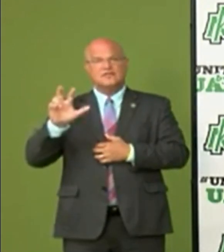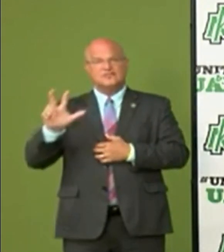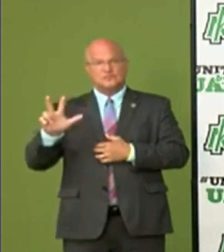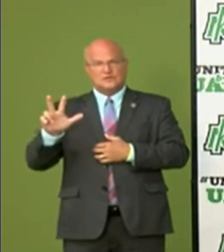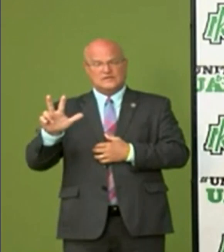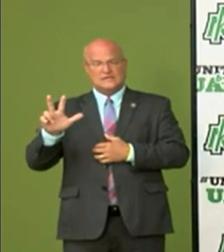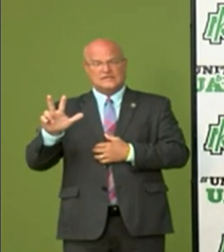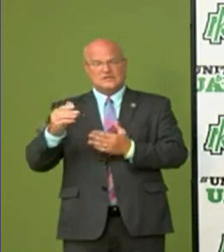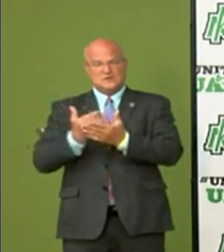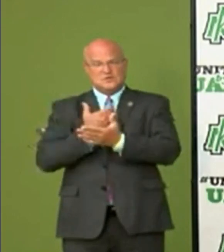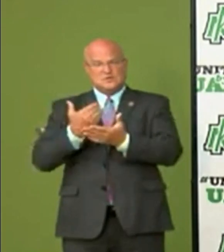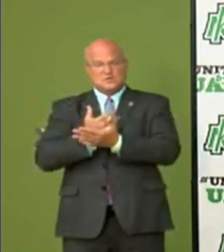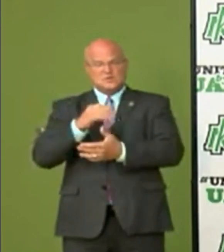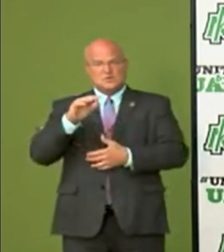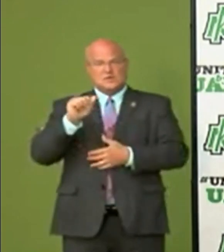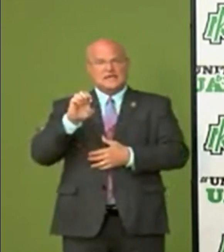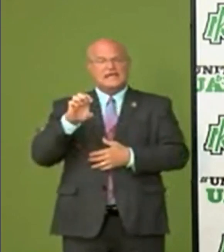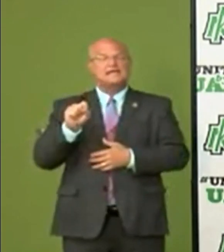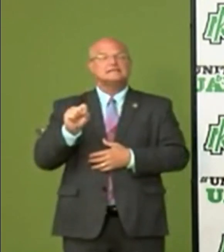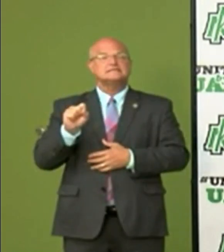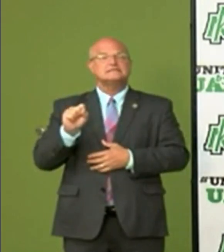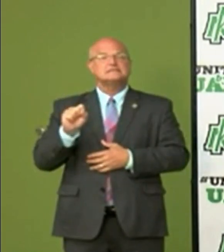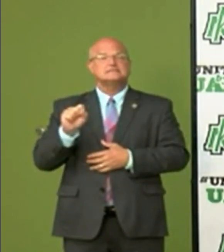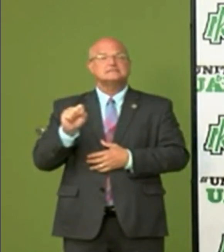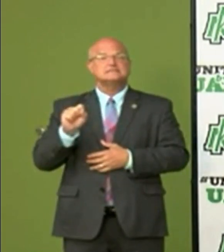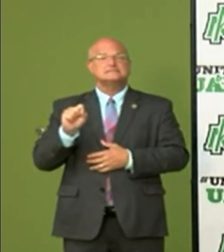703 new cases